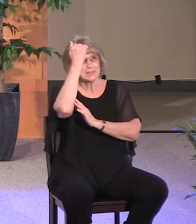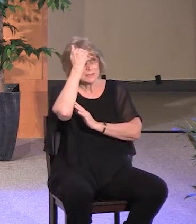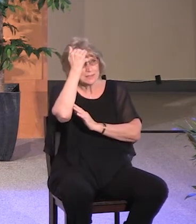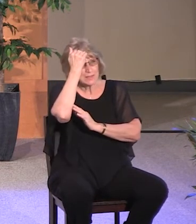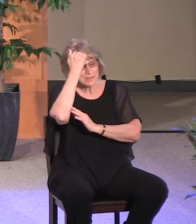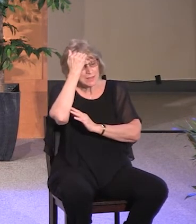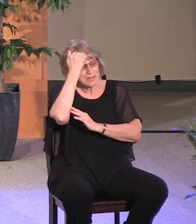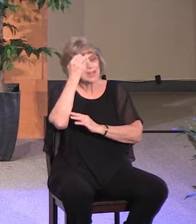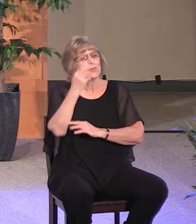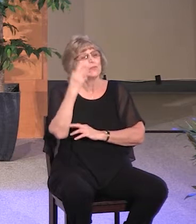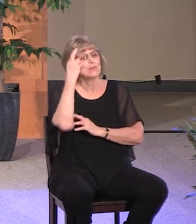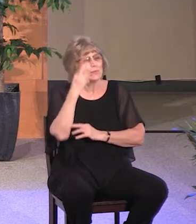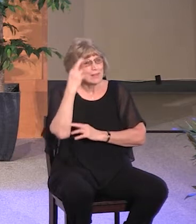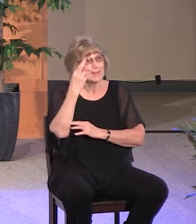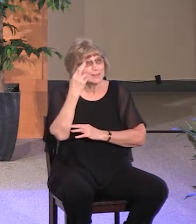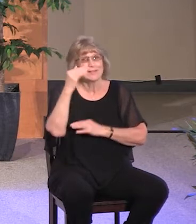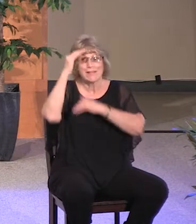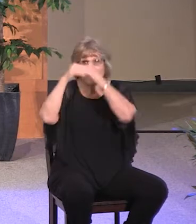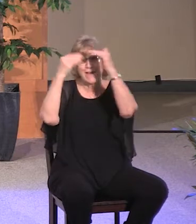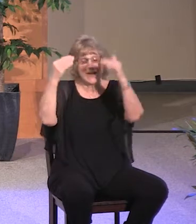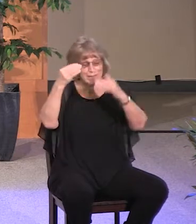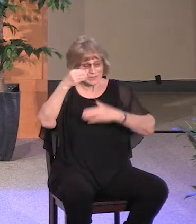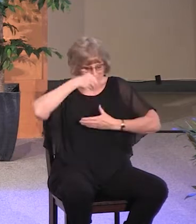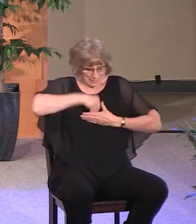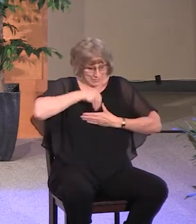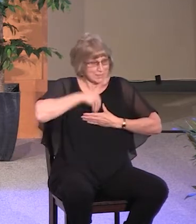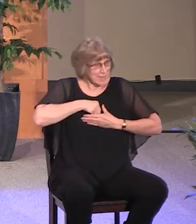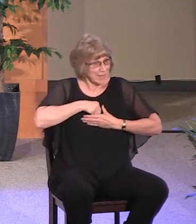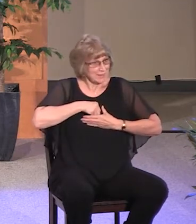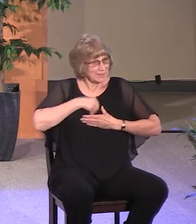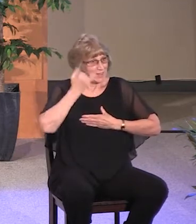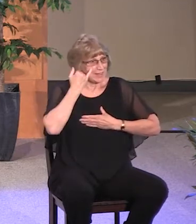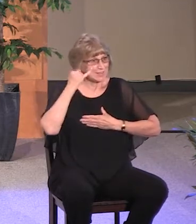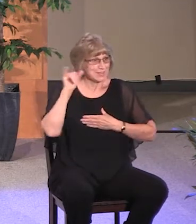already within. That's like a mic drop, right? Boom. There it is.